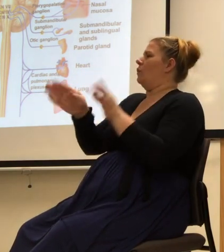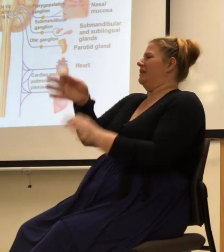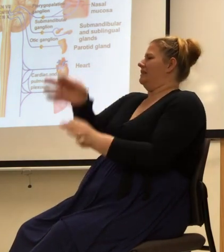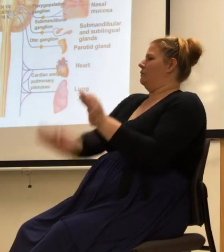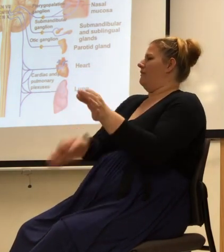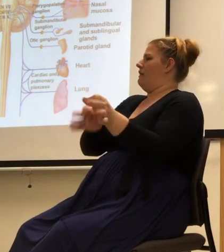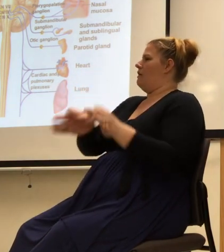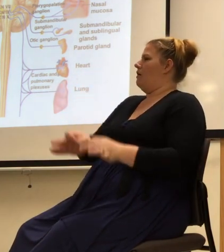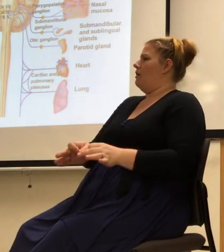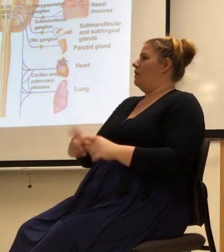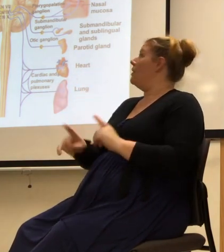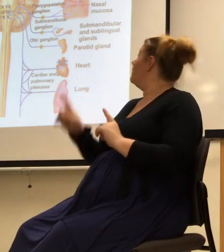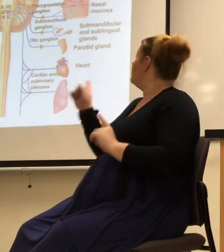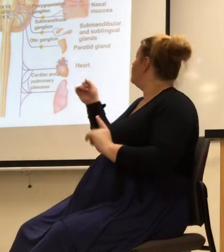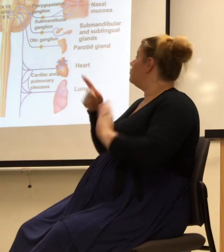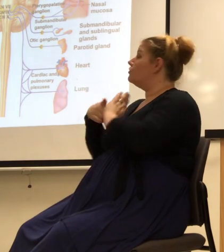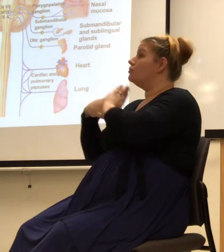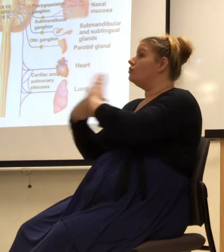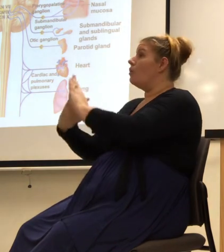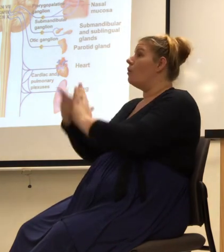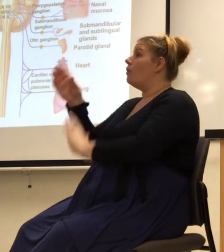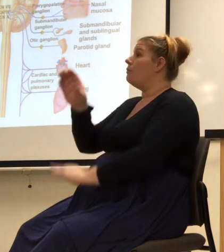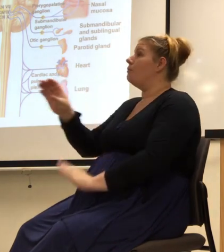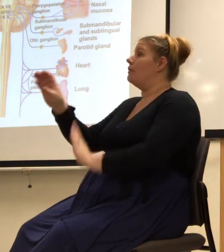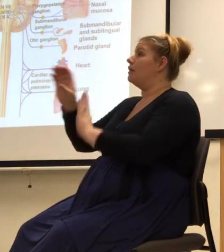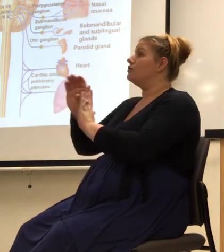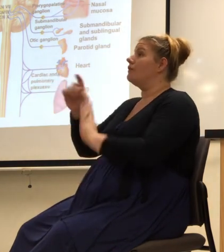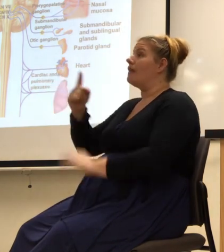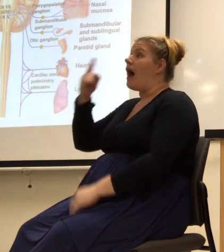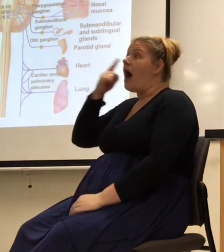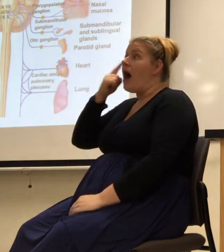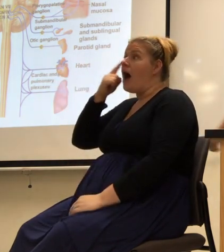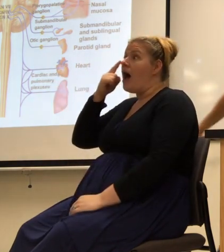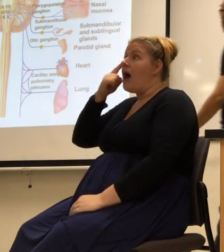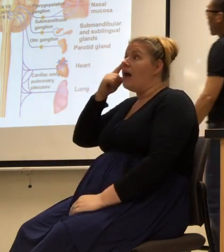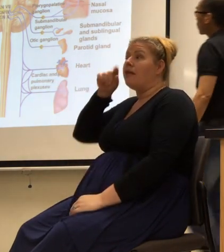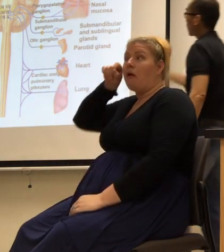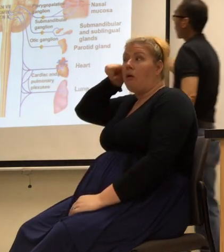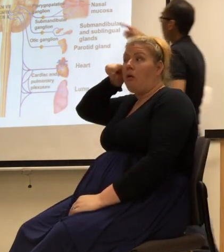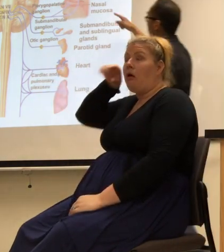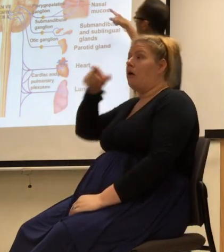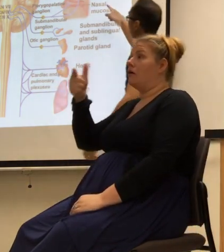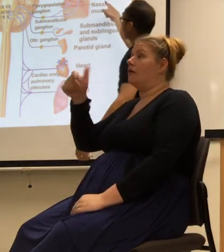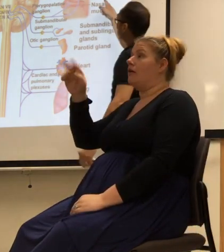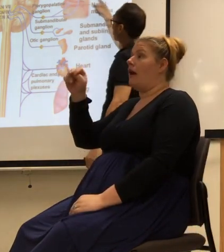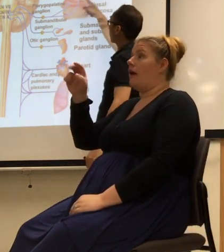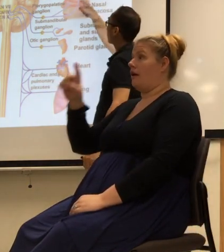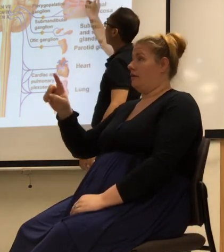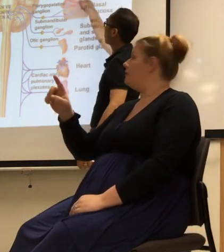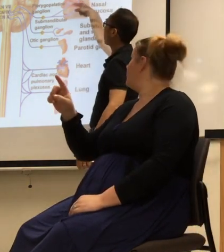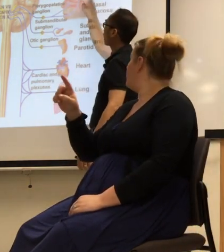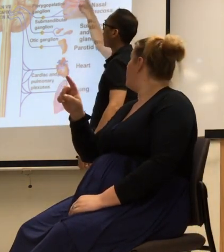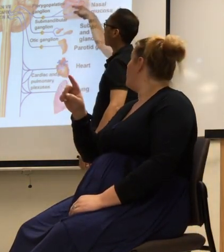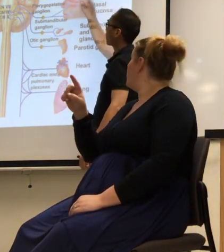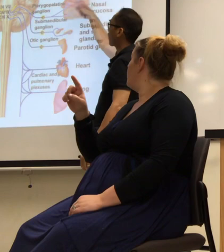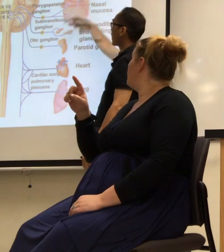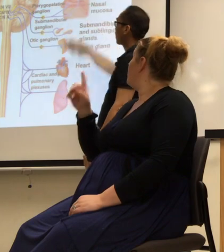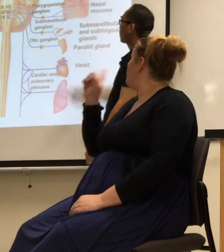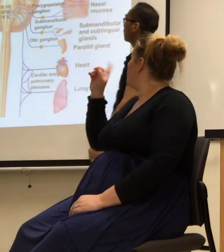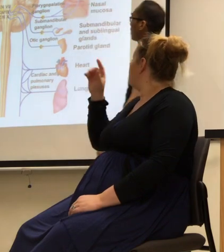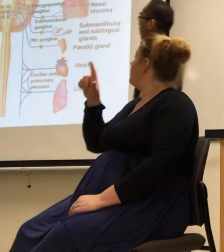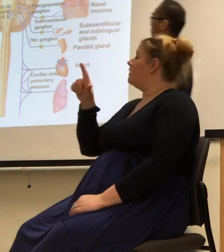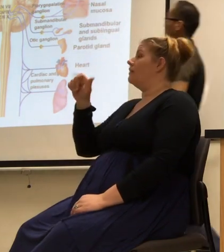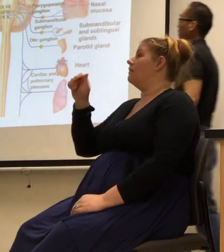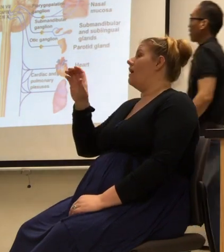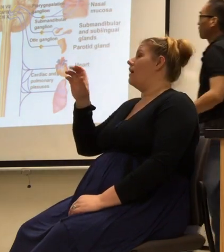of the eye, specifically the gland. The lacrimal gland, okay, well, both eye and gland